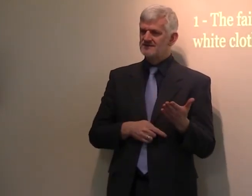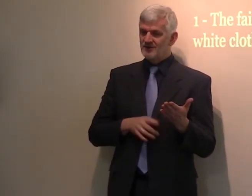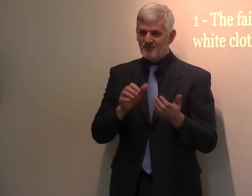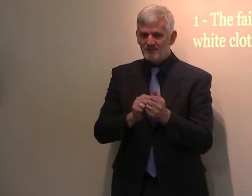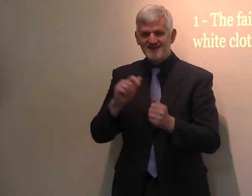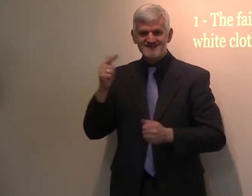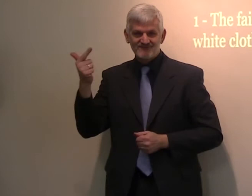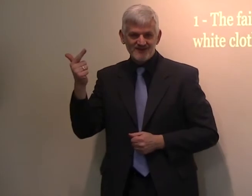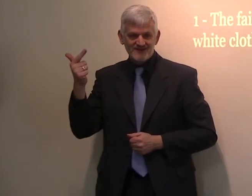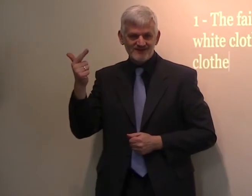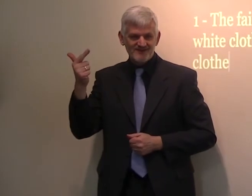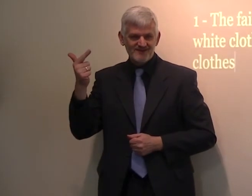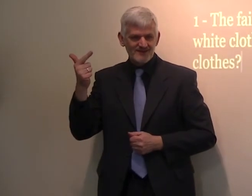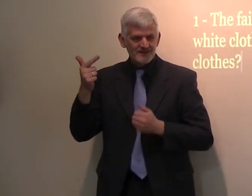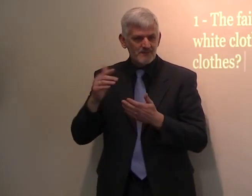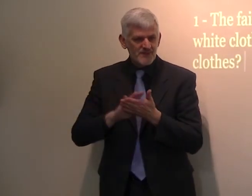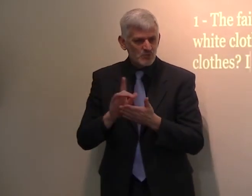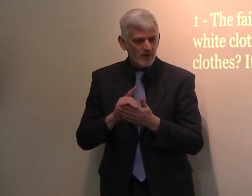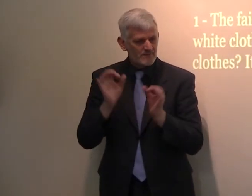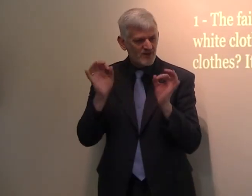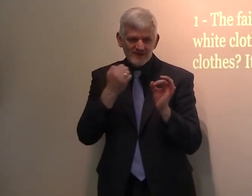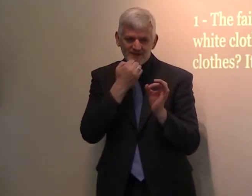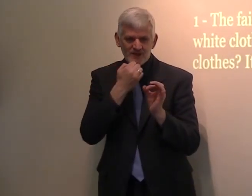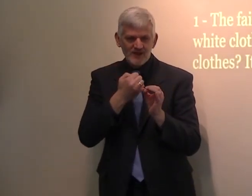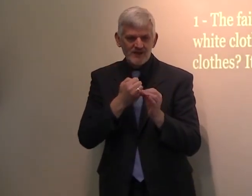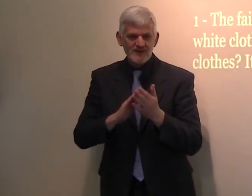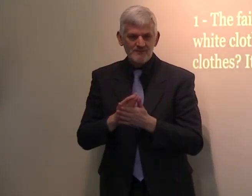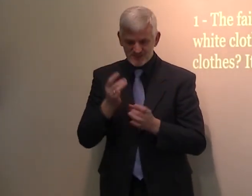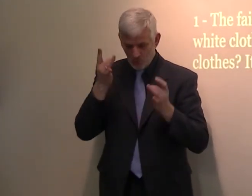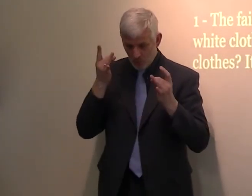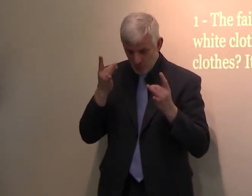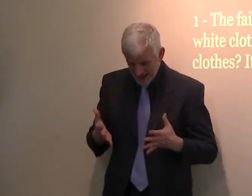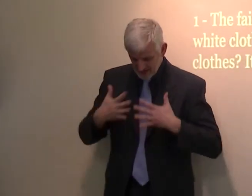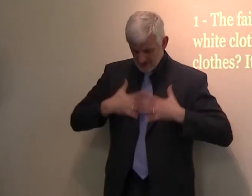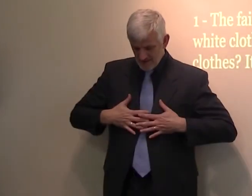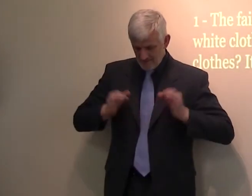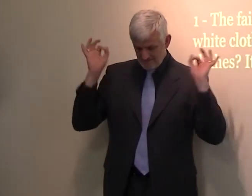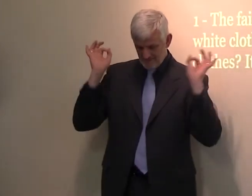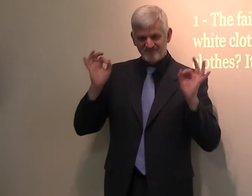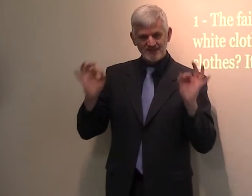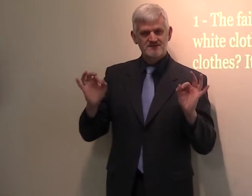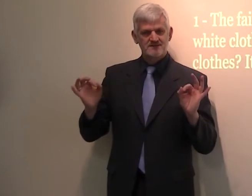of completedness, which means they are whiter than snow. They have been washed by the precious blood of the Lord Jesus